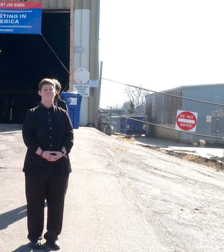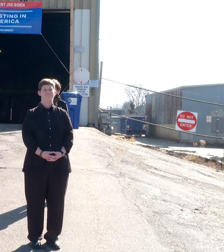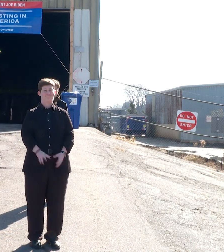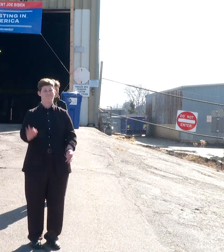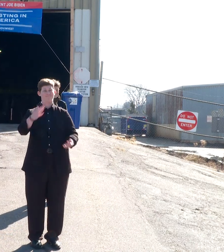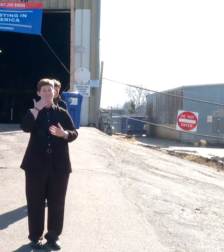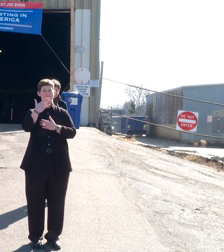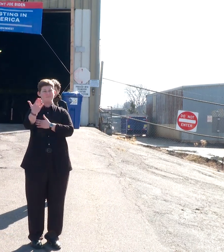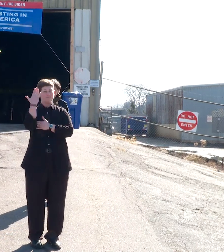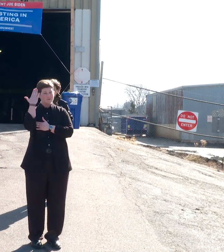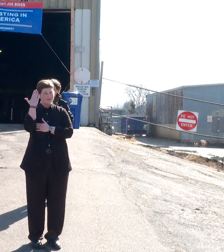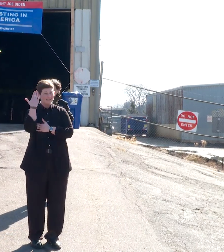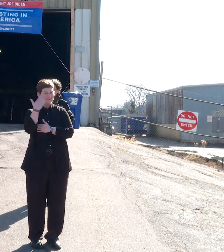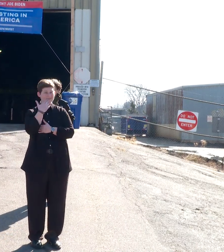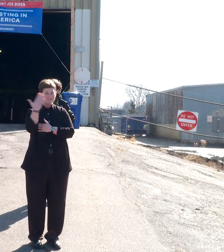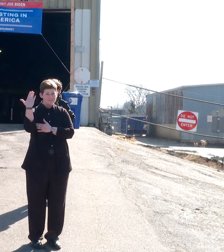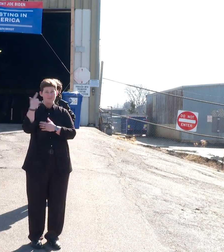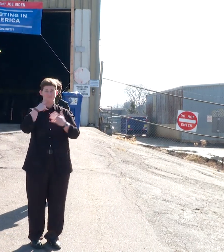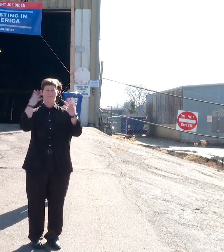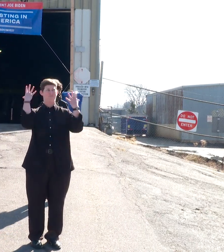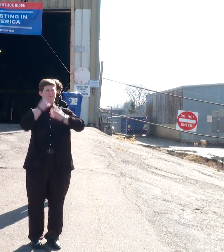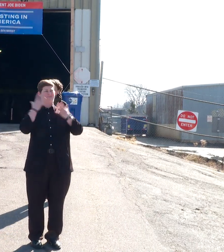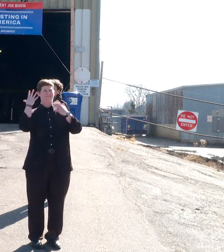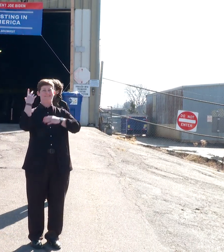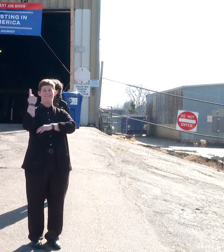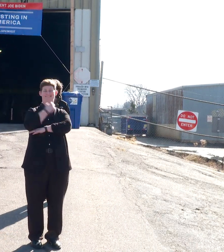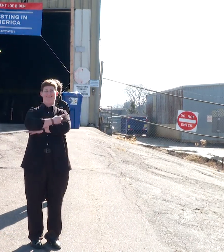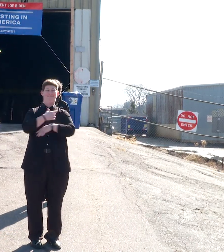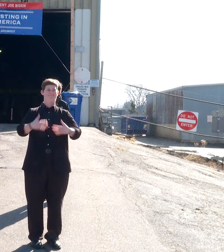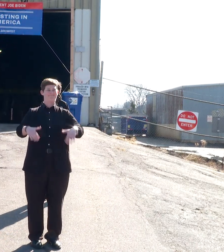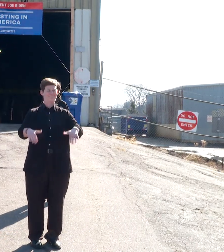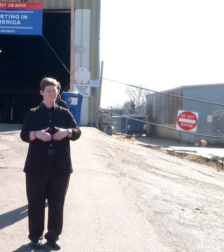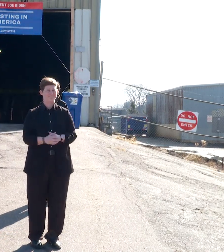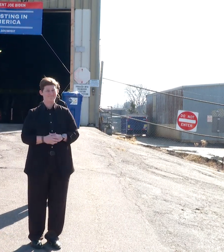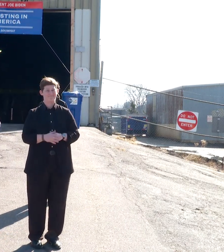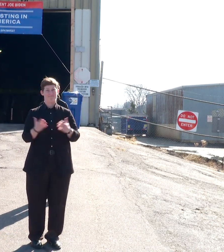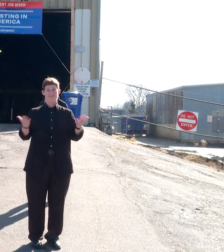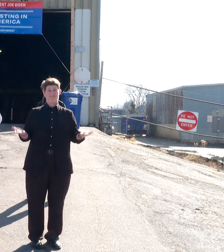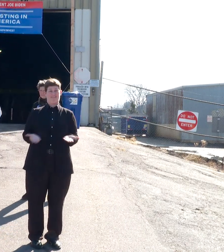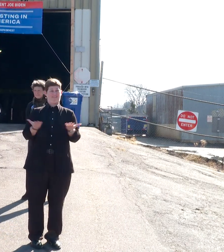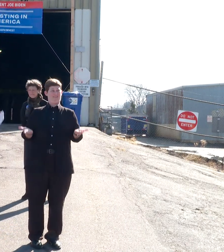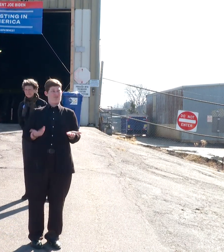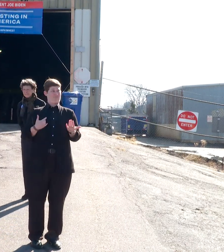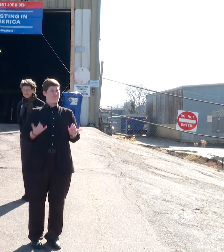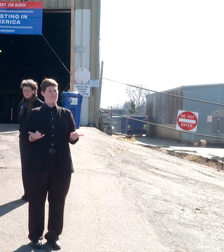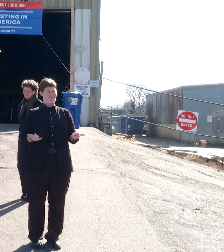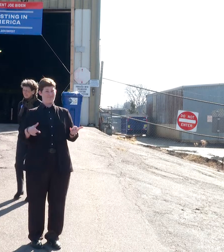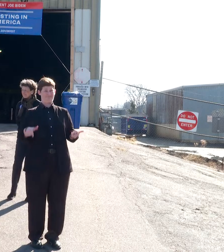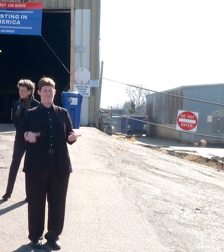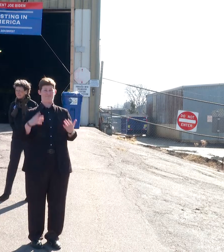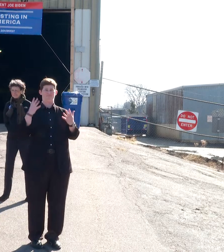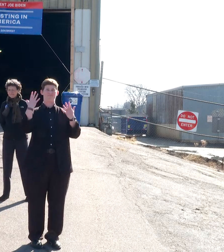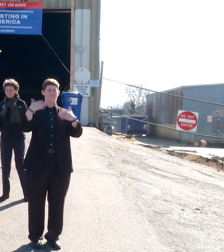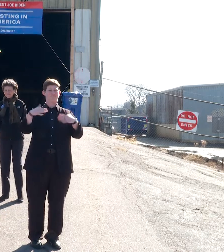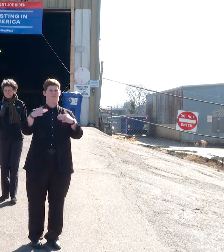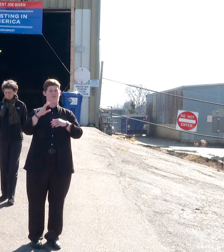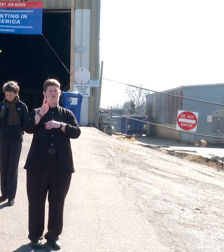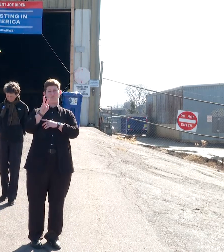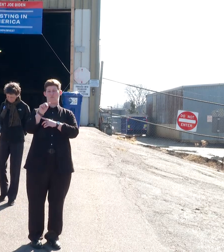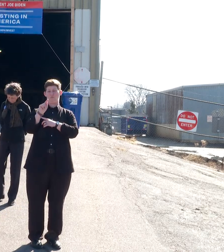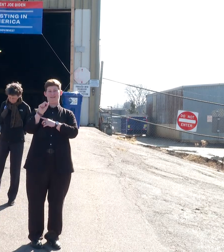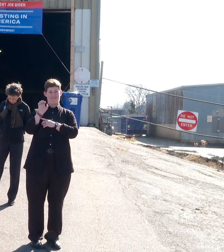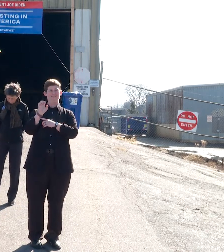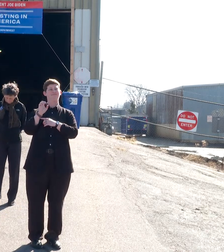All right, good morning, everybody. It's a beautiful day, and here we are at this beautiful waste transfer facility. Why